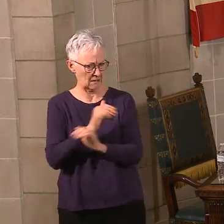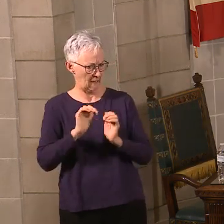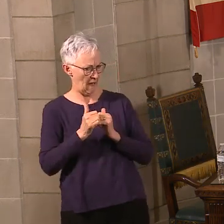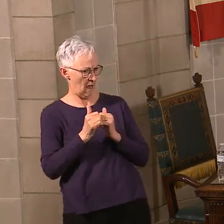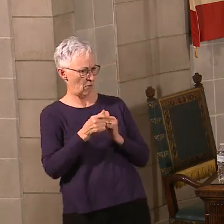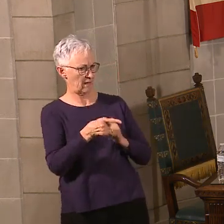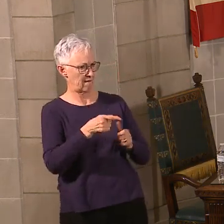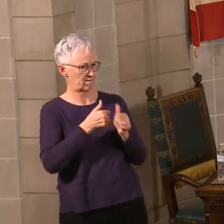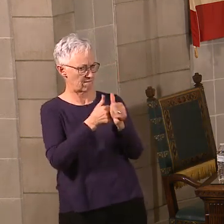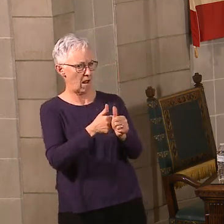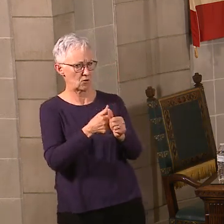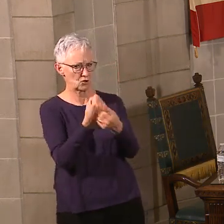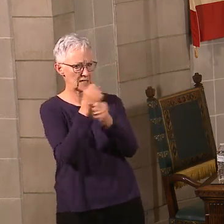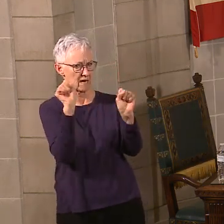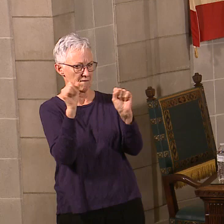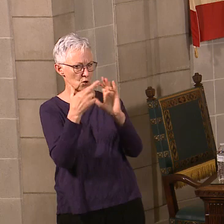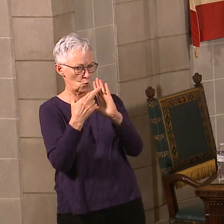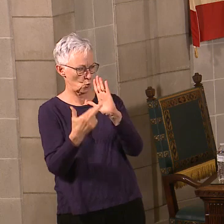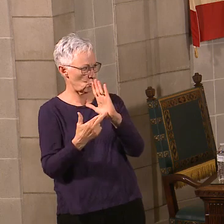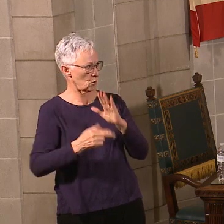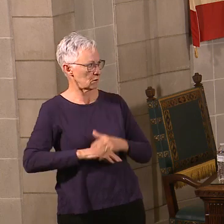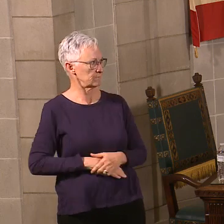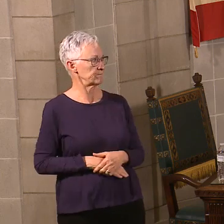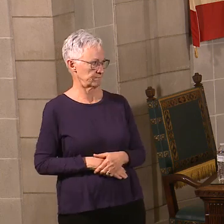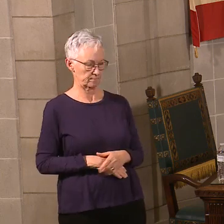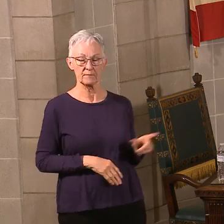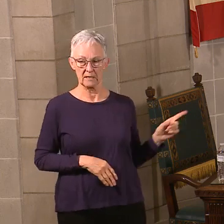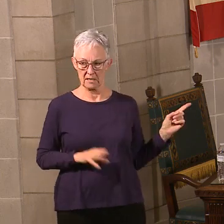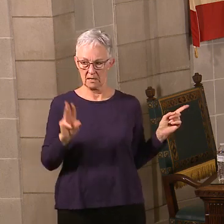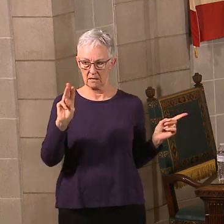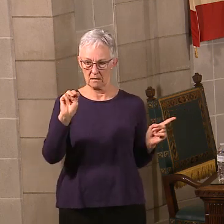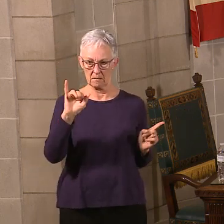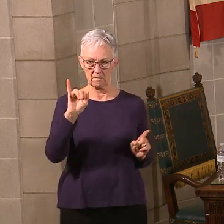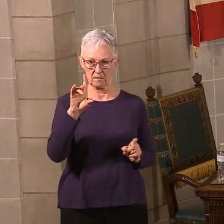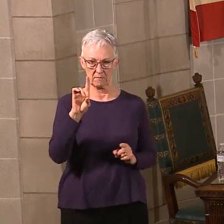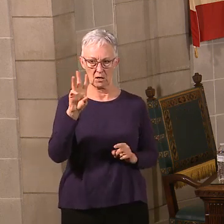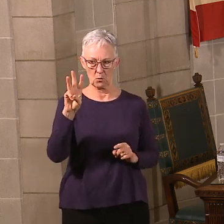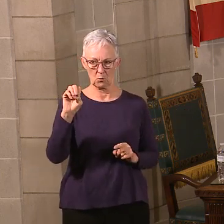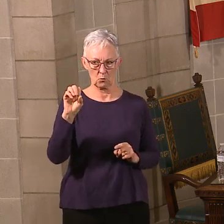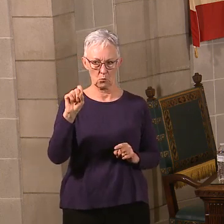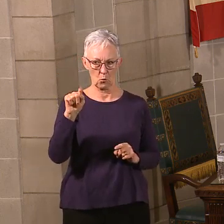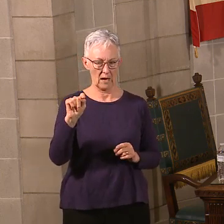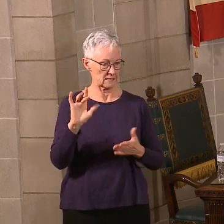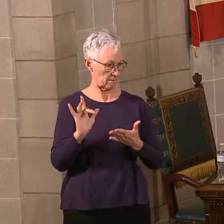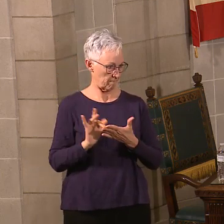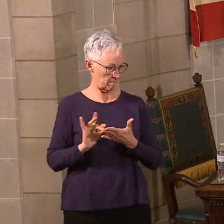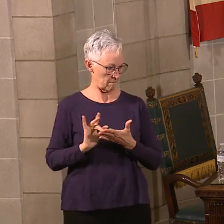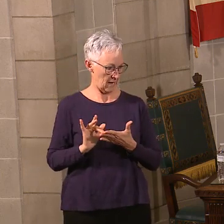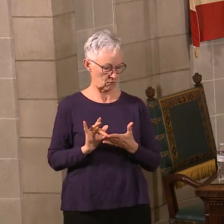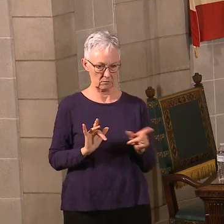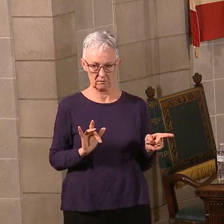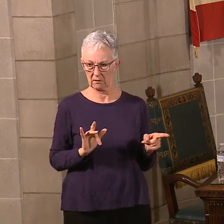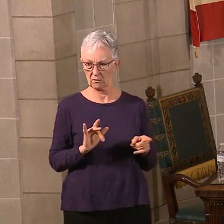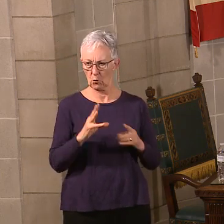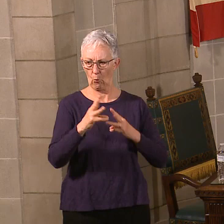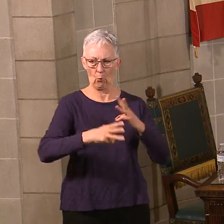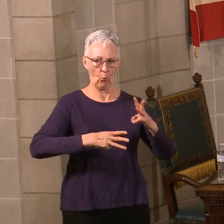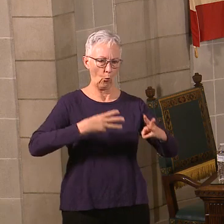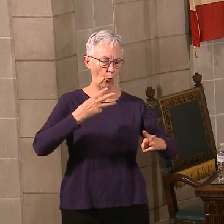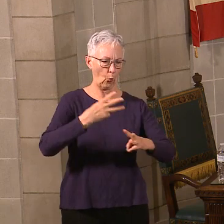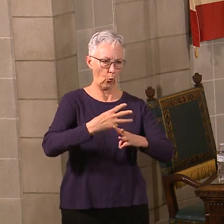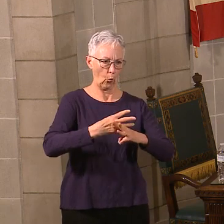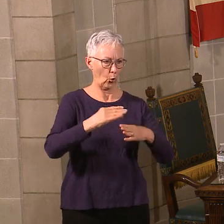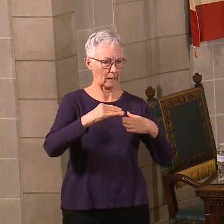So our major transporter, Midwest Medical, is like probably the world's leader in knowing how to do